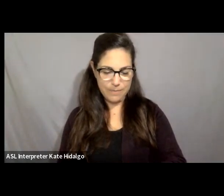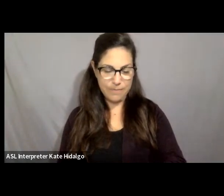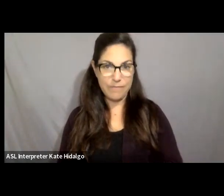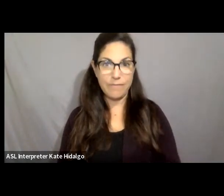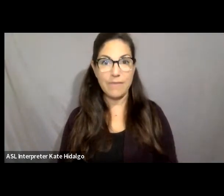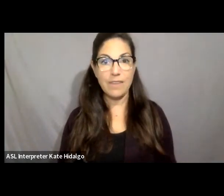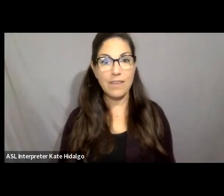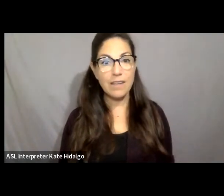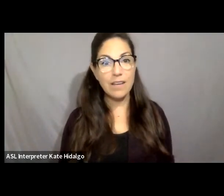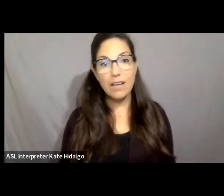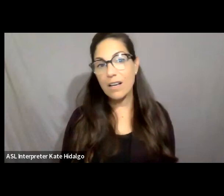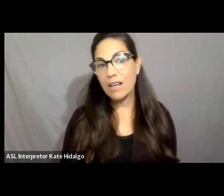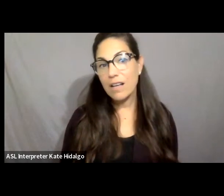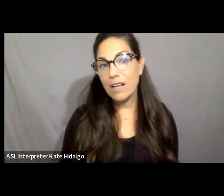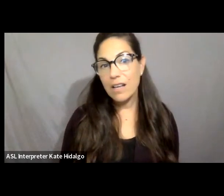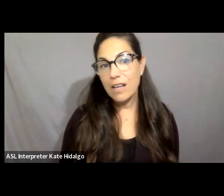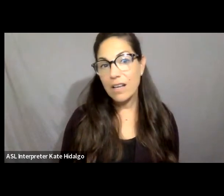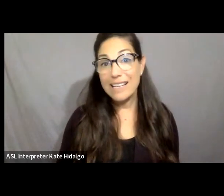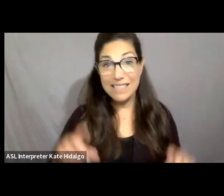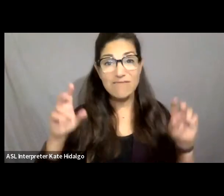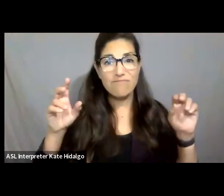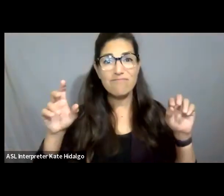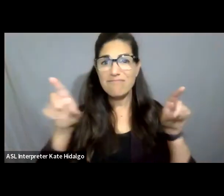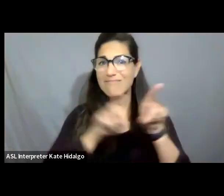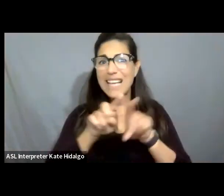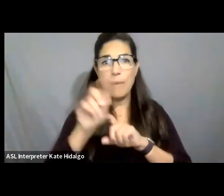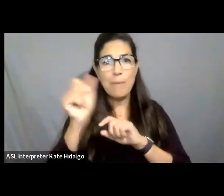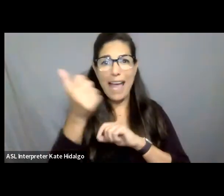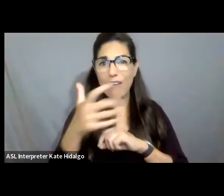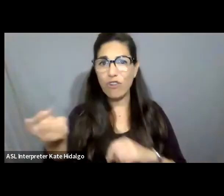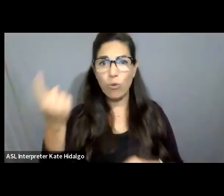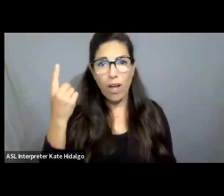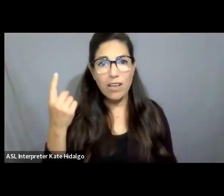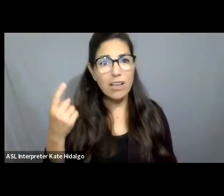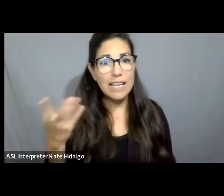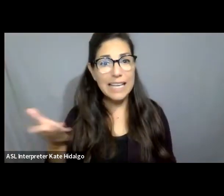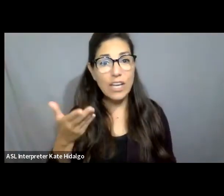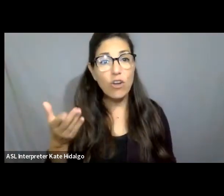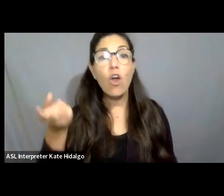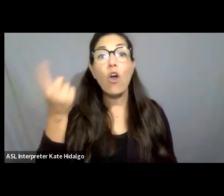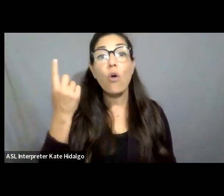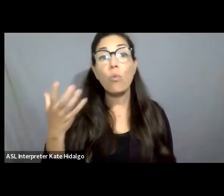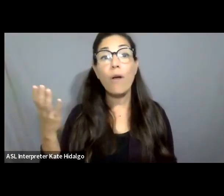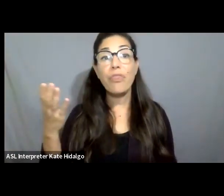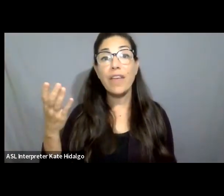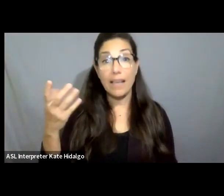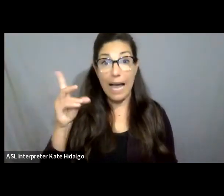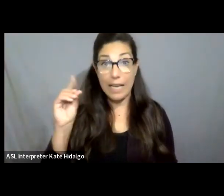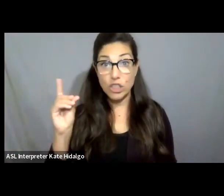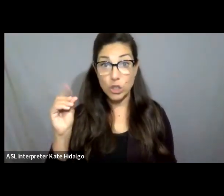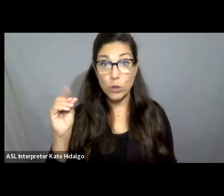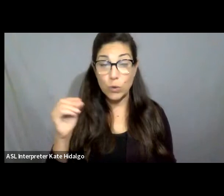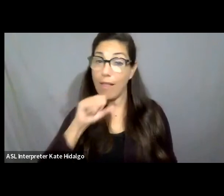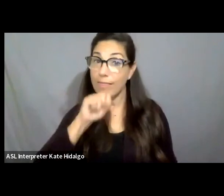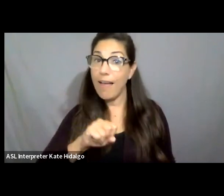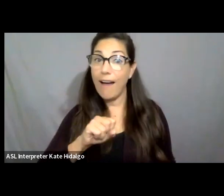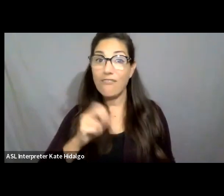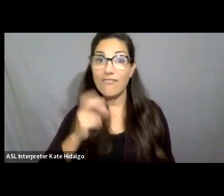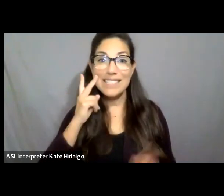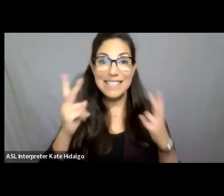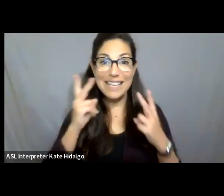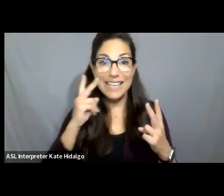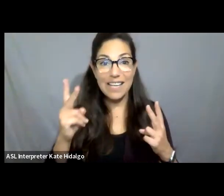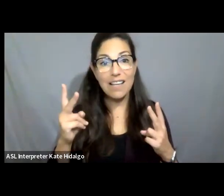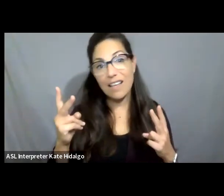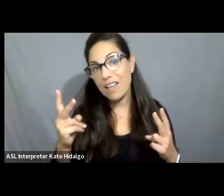Gosh, ditto to everything that President Land said. But one of the things that I love seeing was